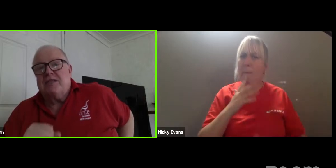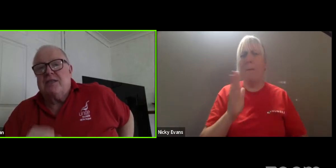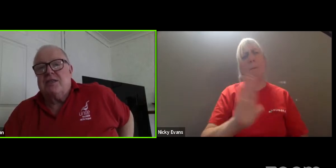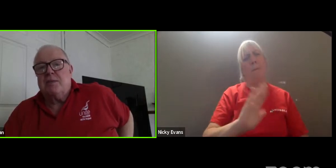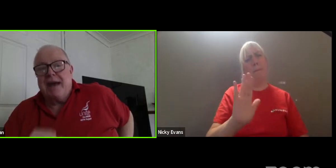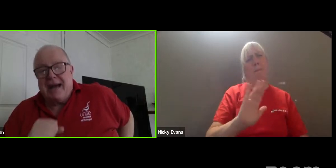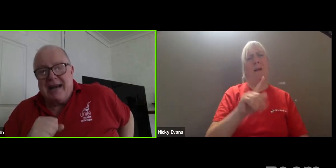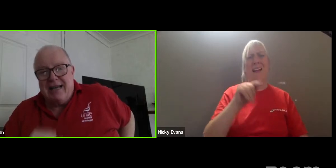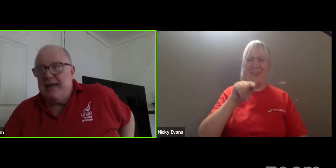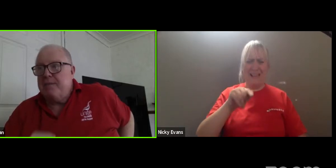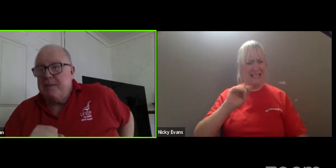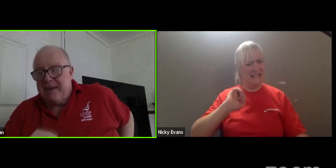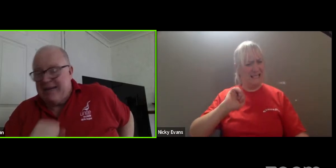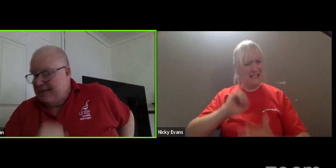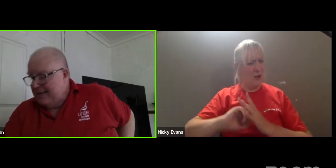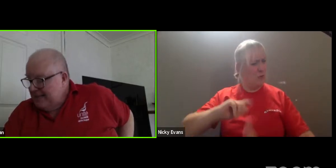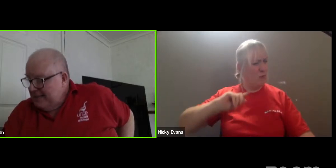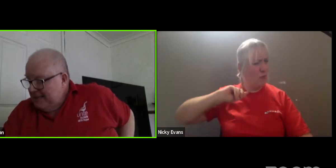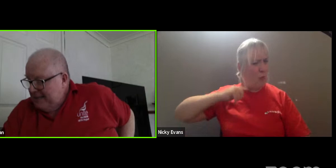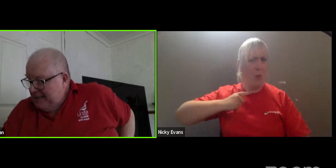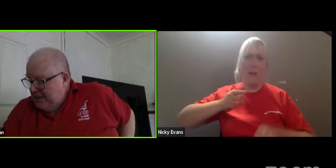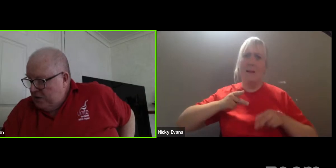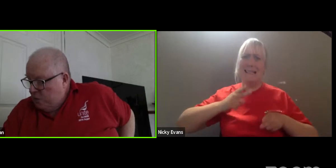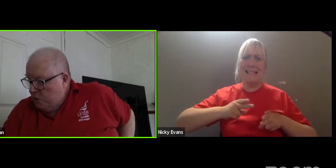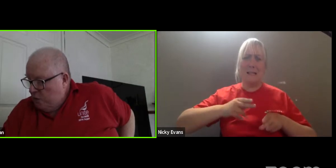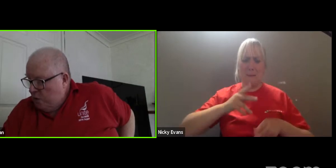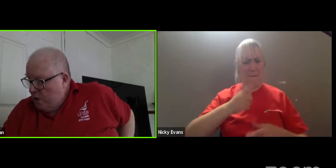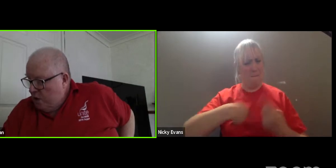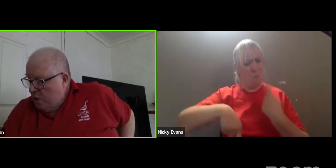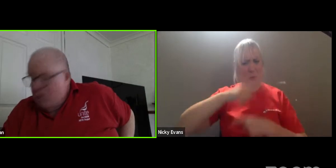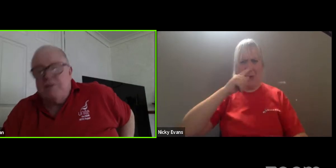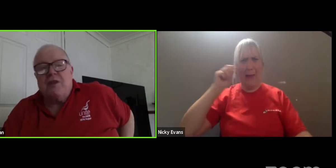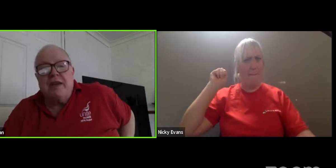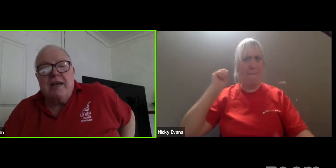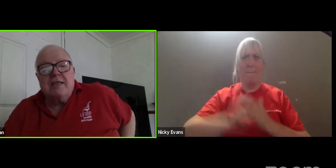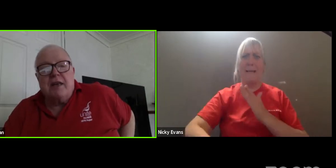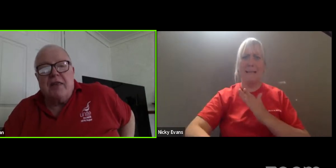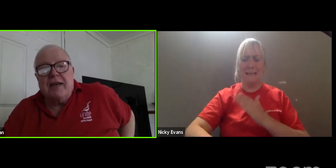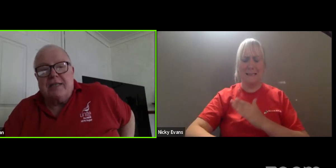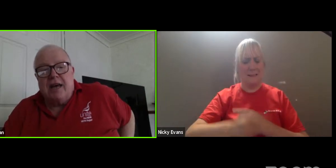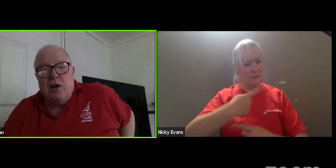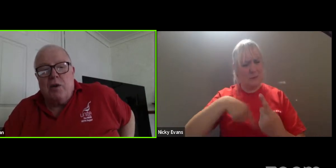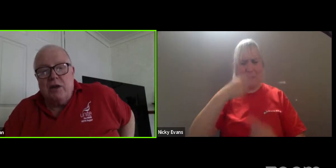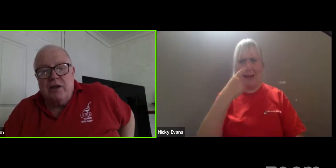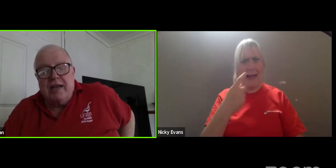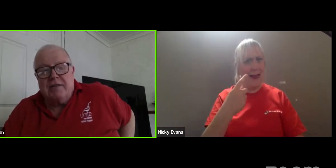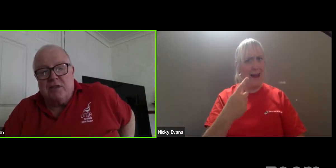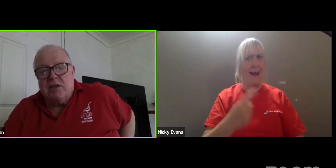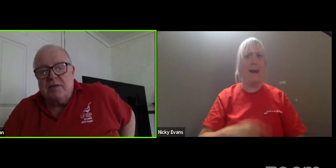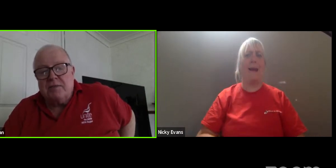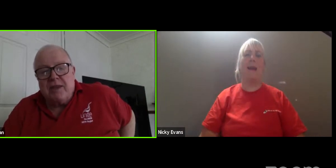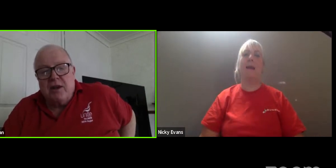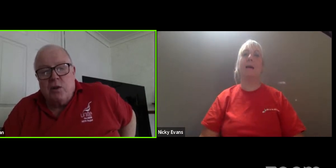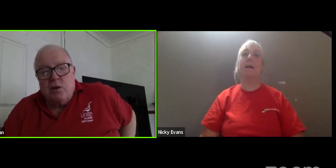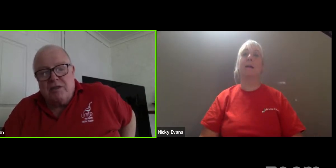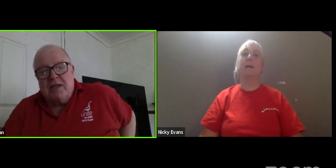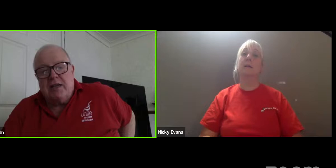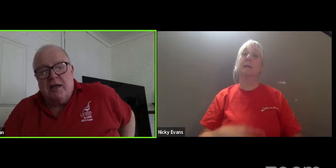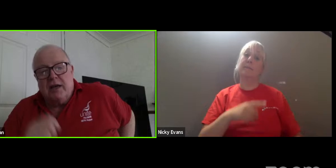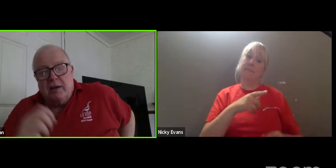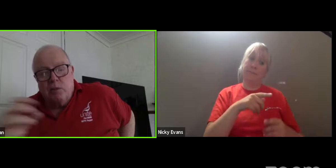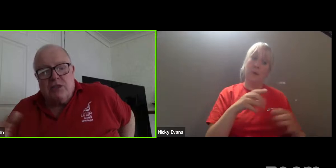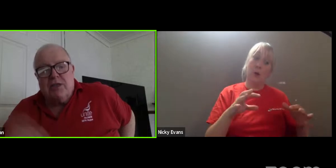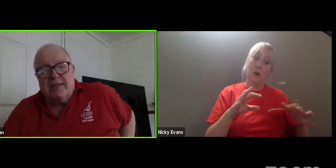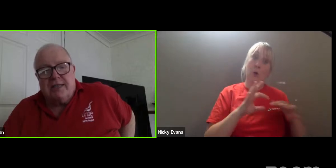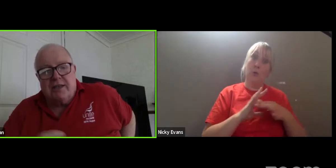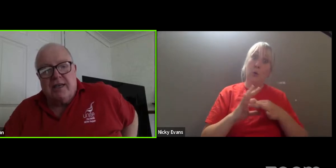pernicious benefit system can be beaten. So one of the things that we in Unite have done, we've sent